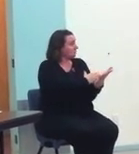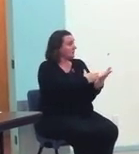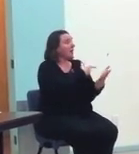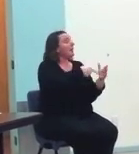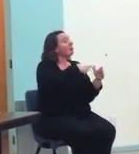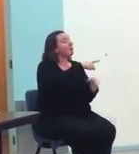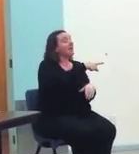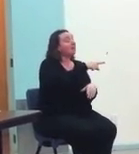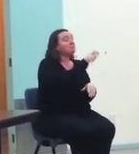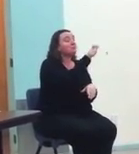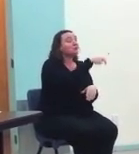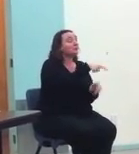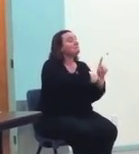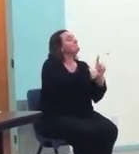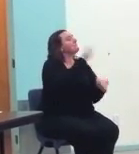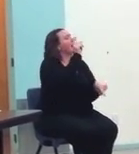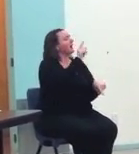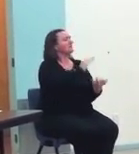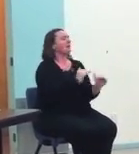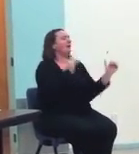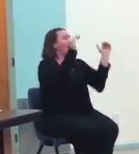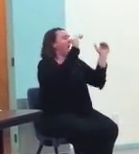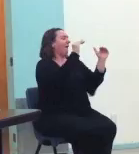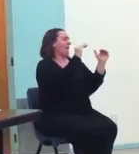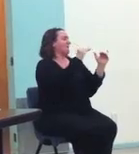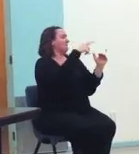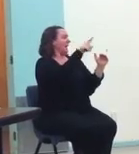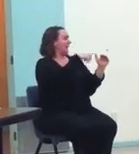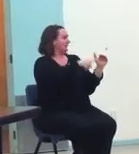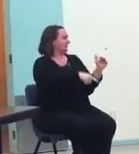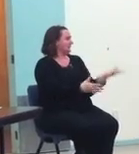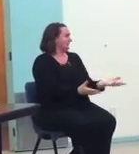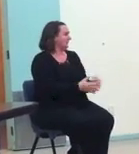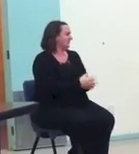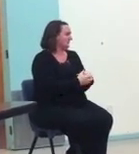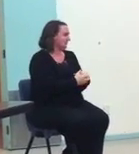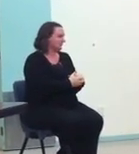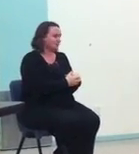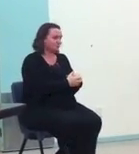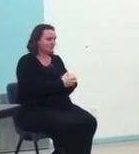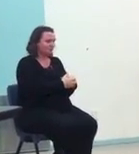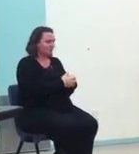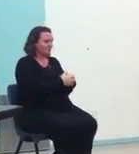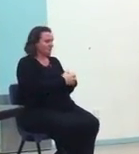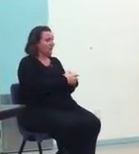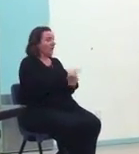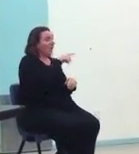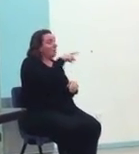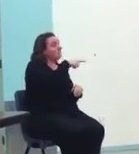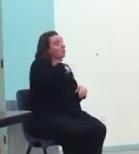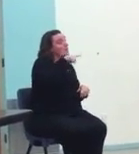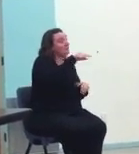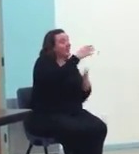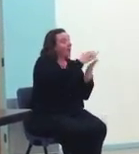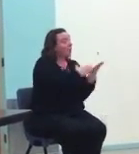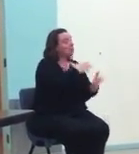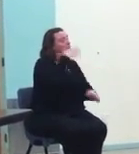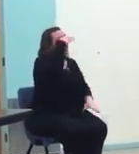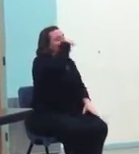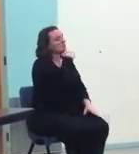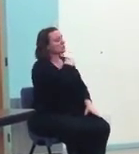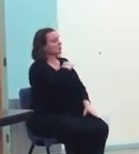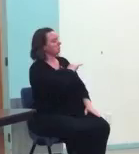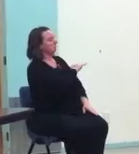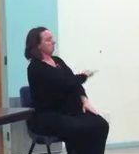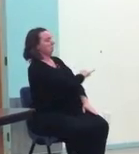colours. Because what their refusal was based on was a kind of blanket assumption that is made, all too